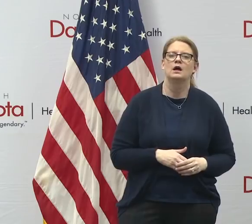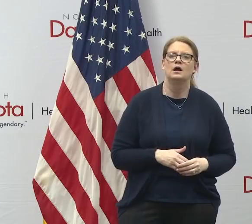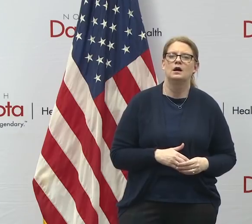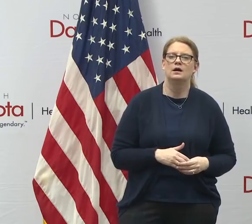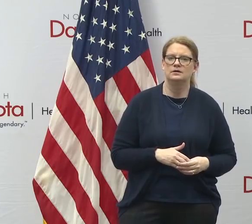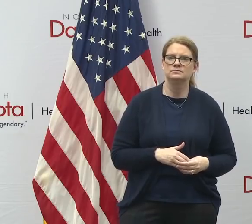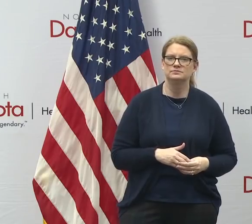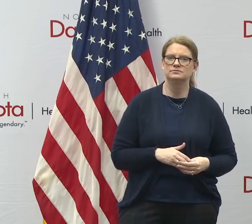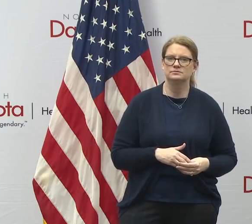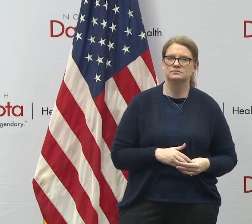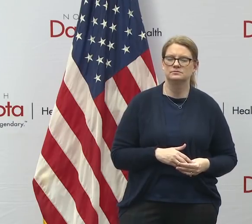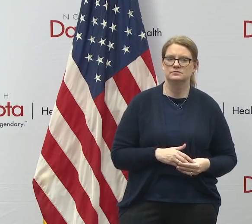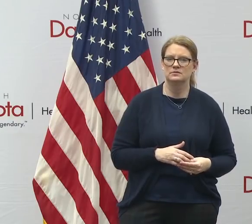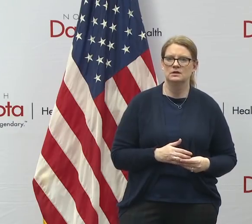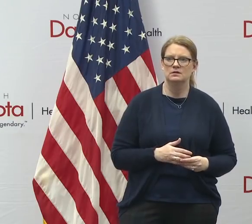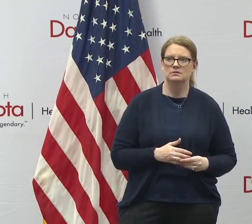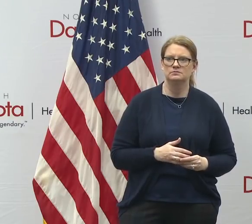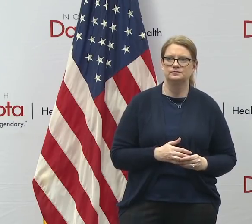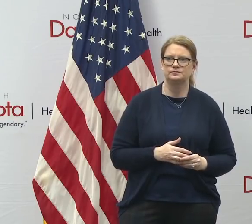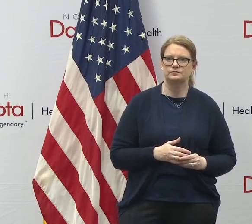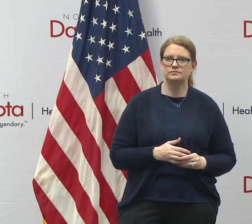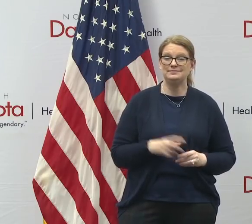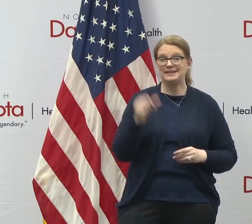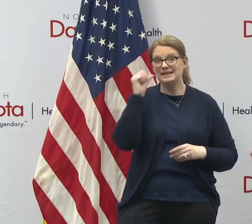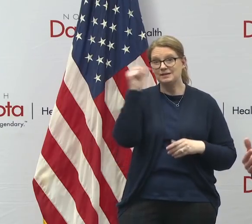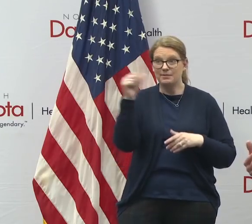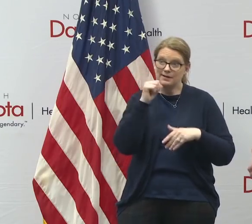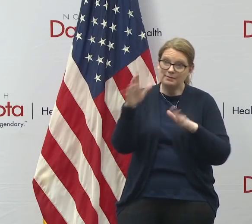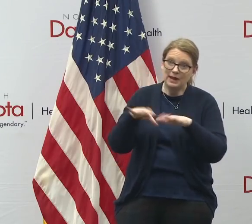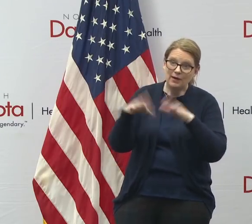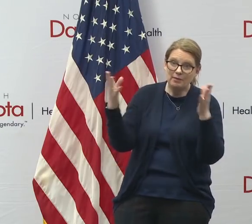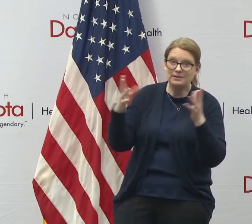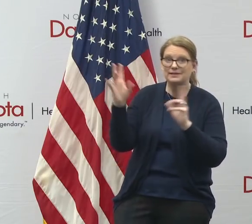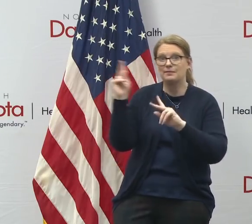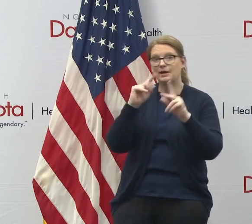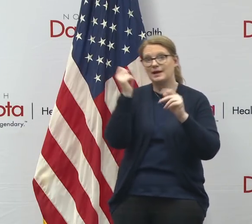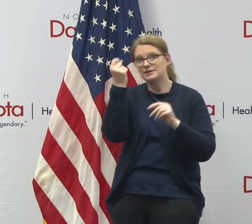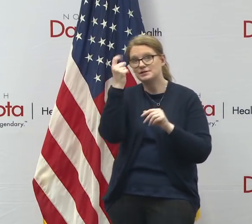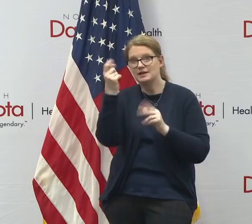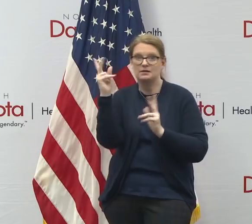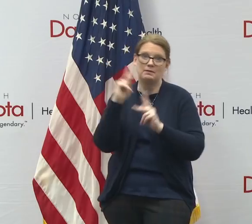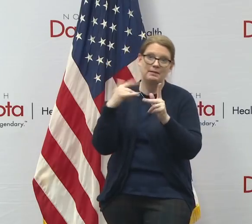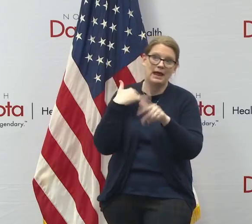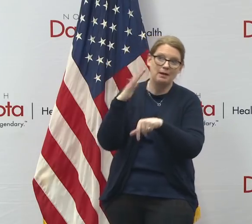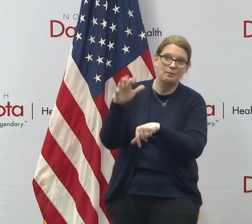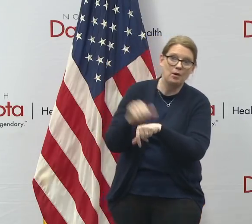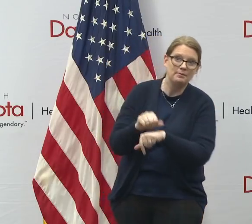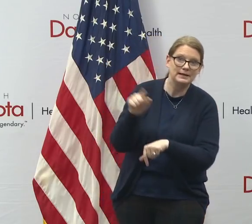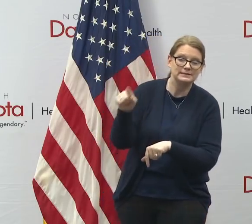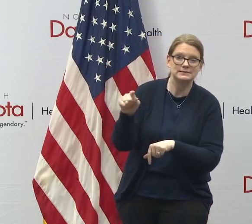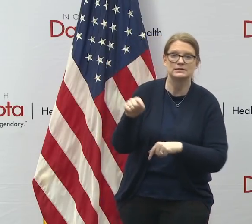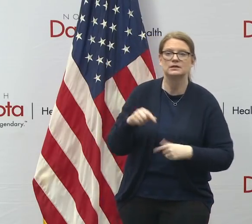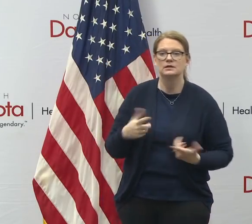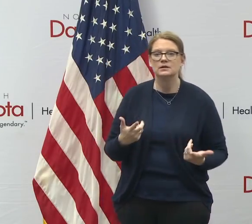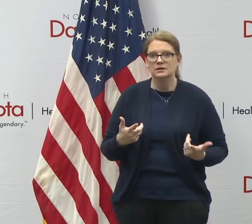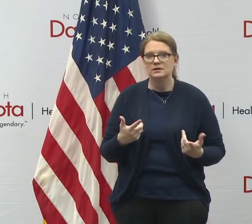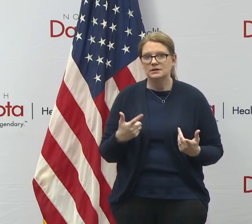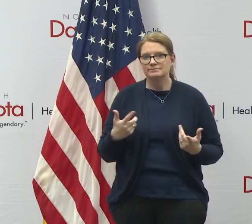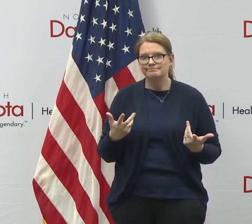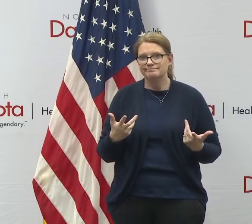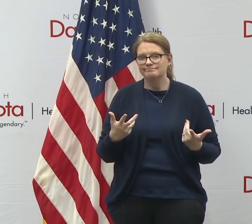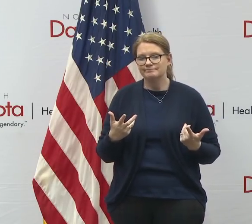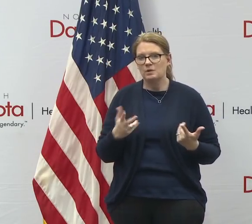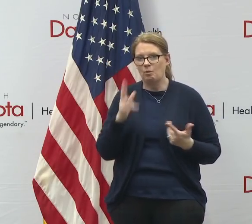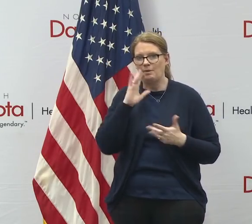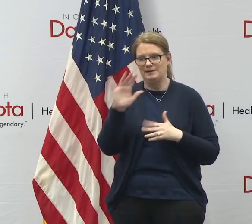and again, we realize that not being open tomorrow, there's probably people that had appointments tomorrow. I'm sure they did. That's going to create,